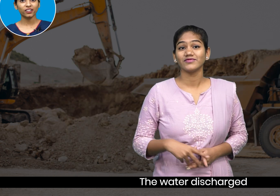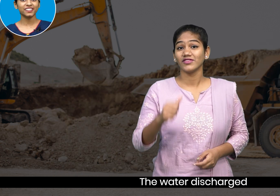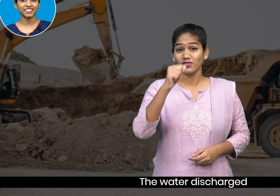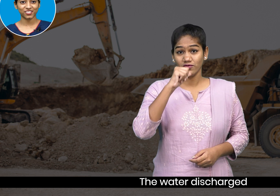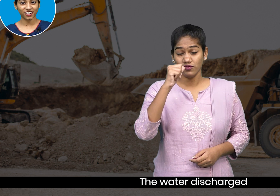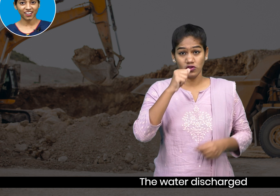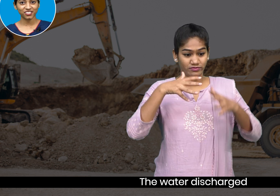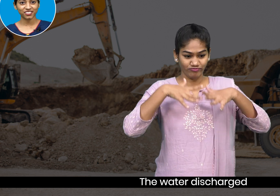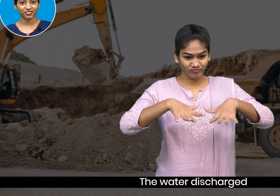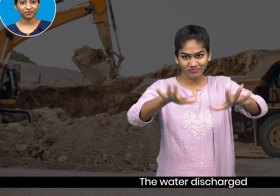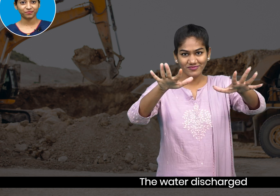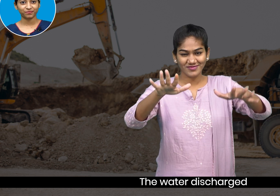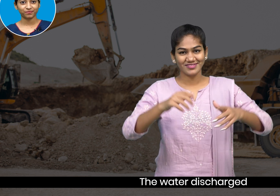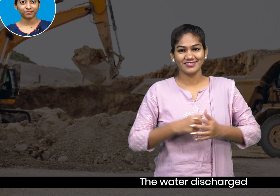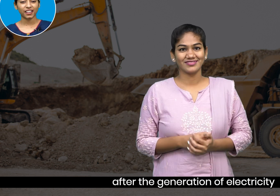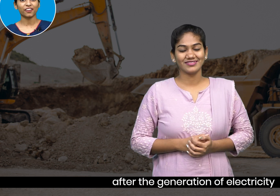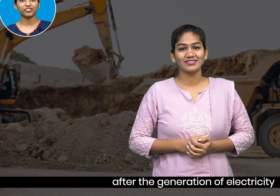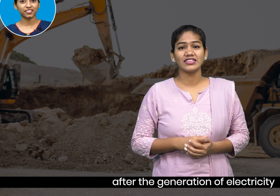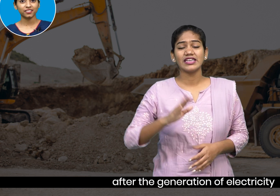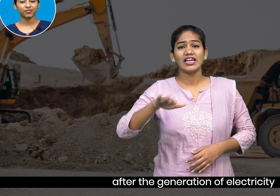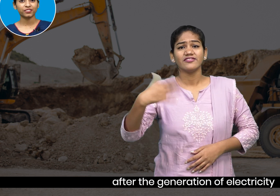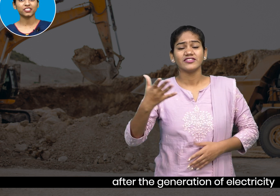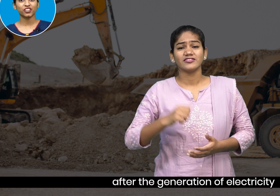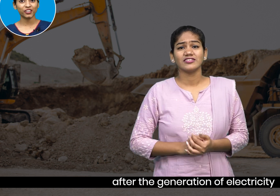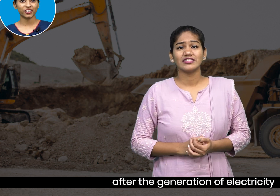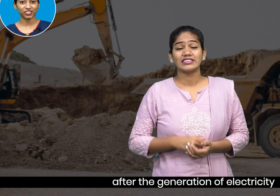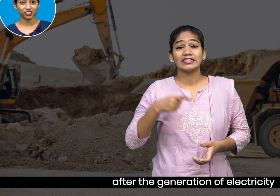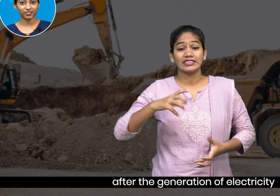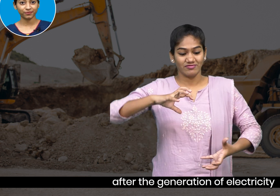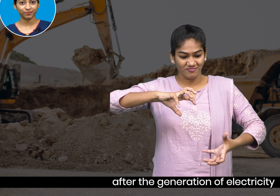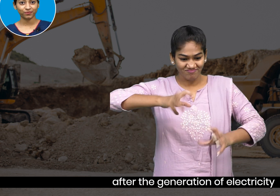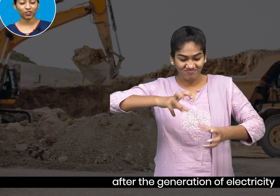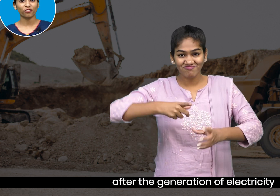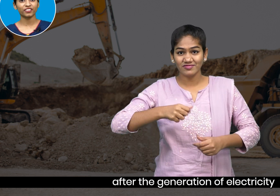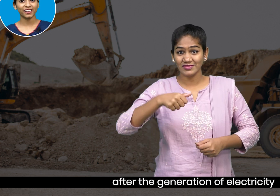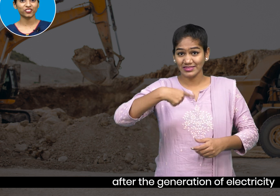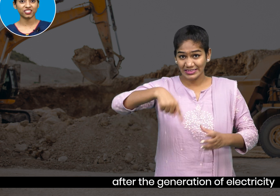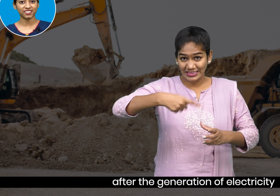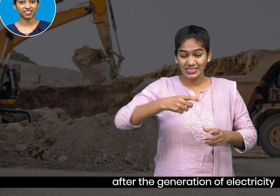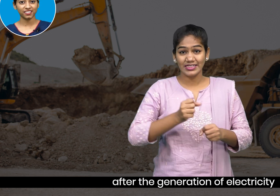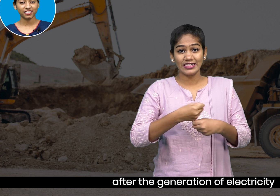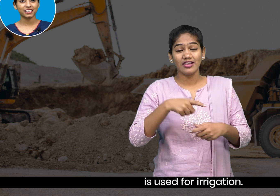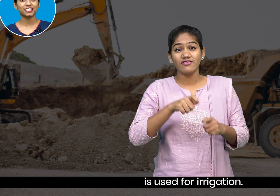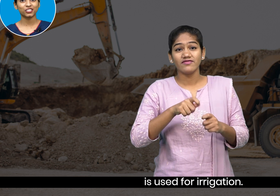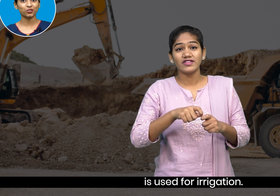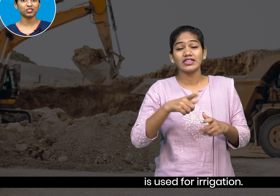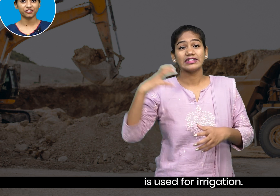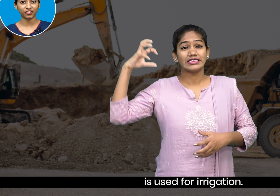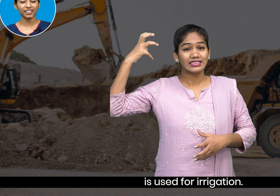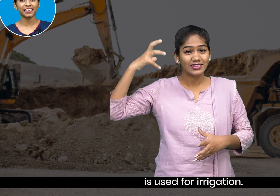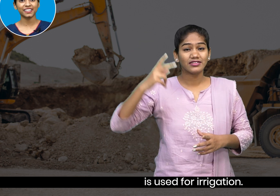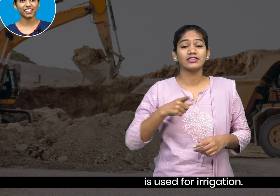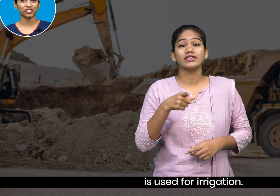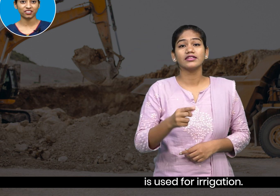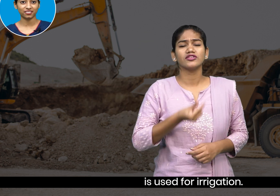The water discharged after the generation of electricity is used